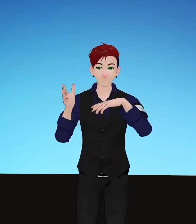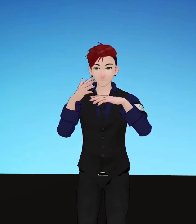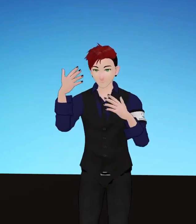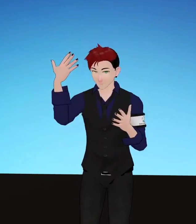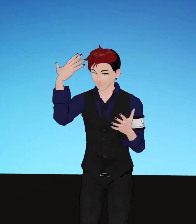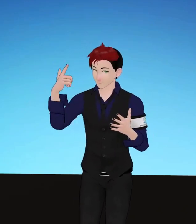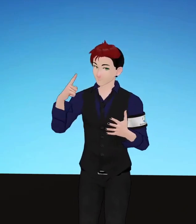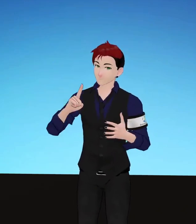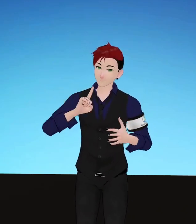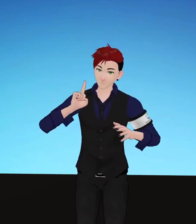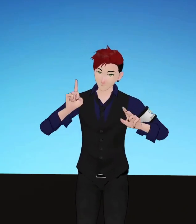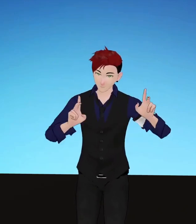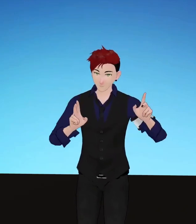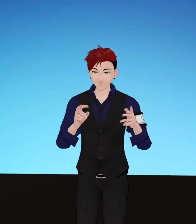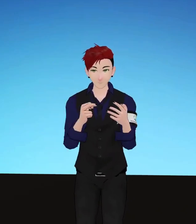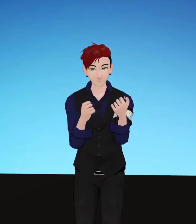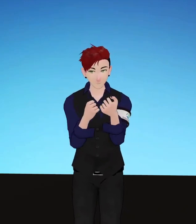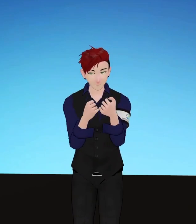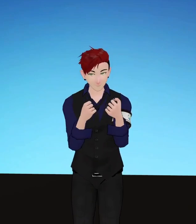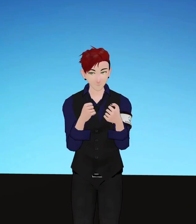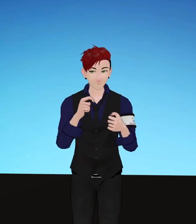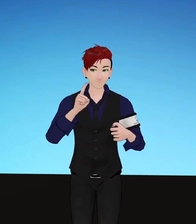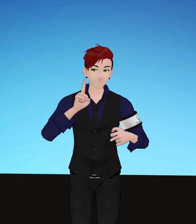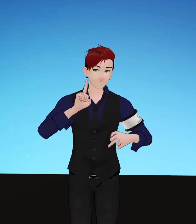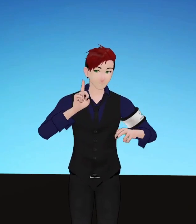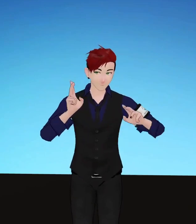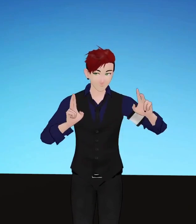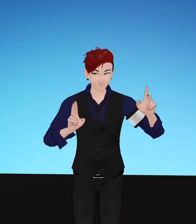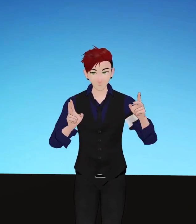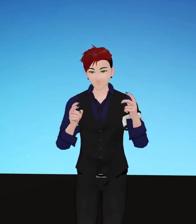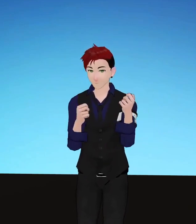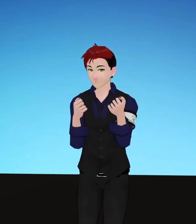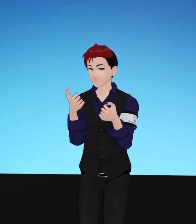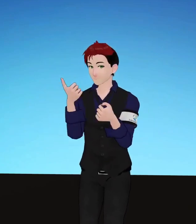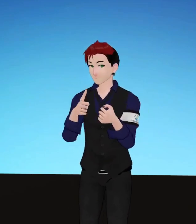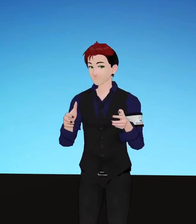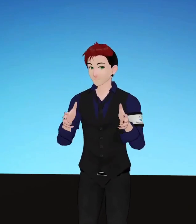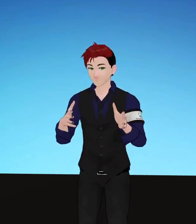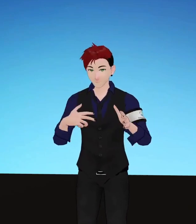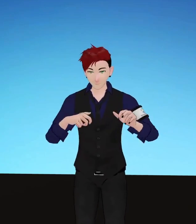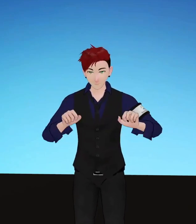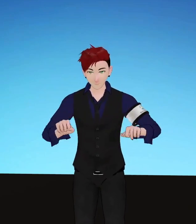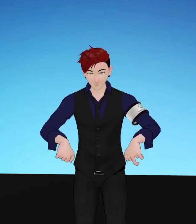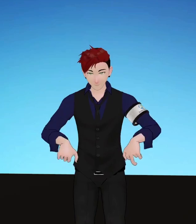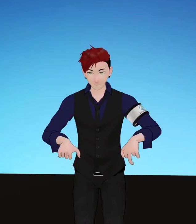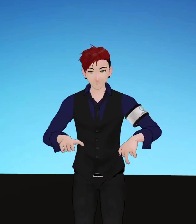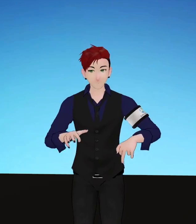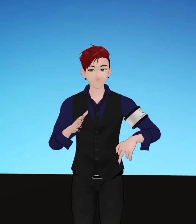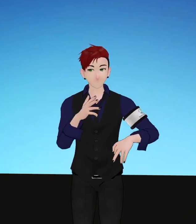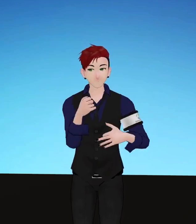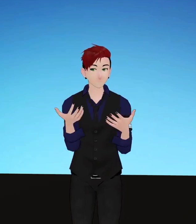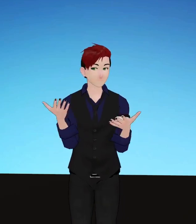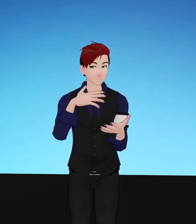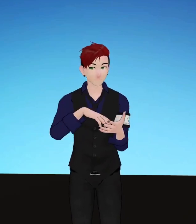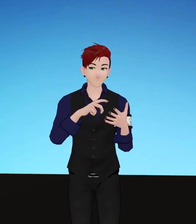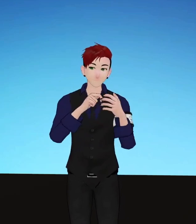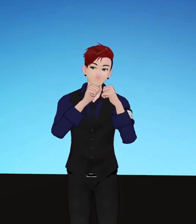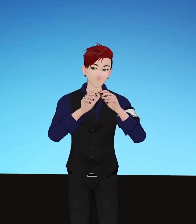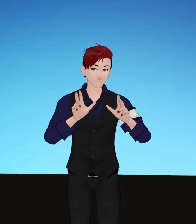them, and to support them in any way that I can. And again, it is an absolute blessing to be able to do so. I'm not sure what else